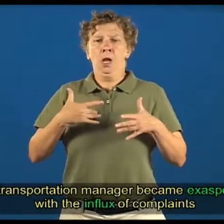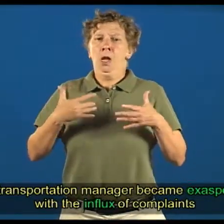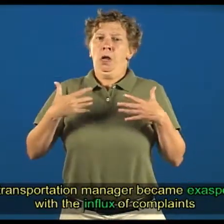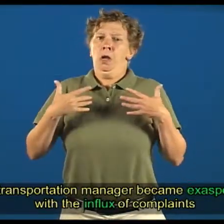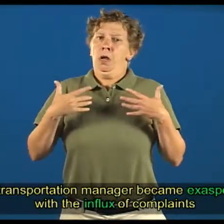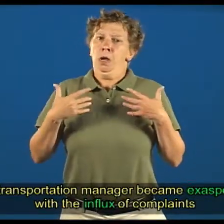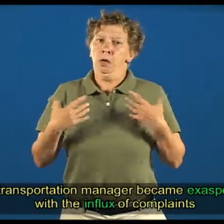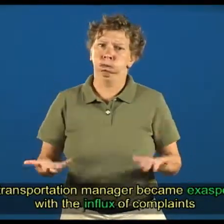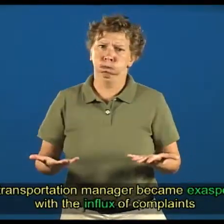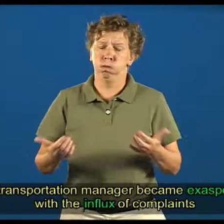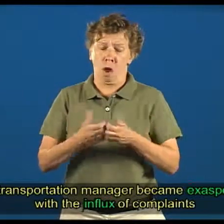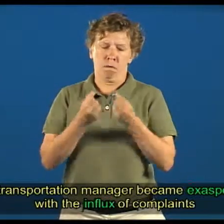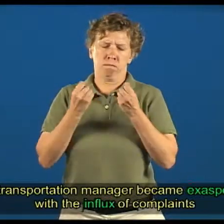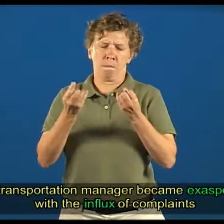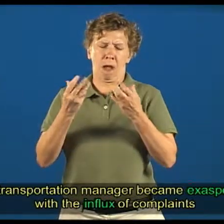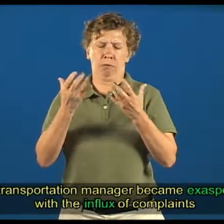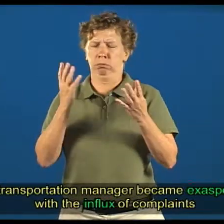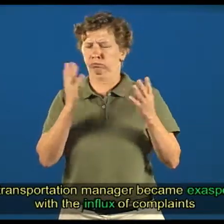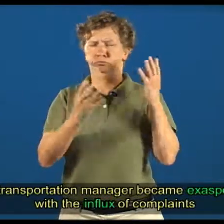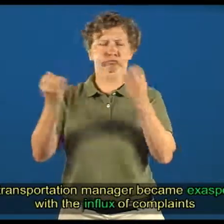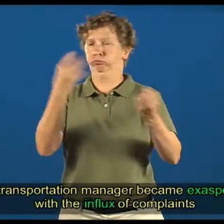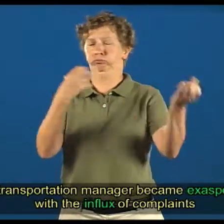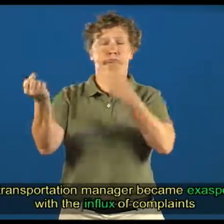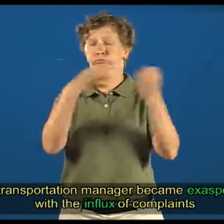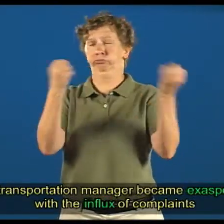became exasperated with the influx of complaints